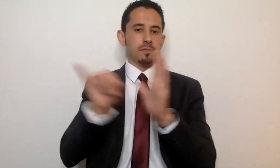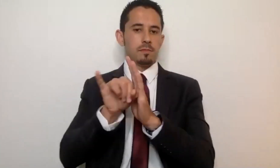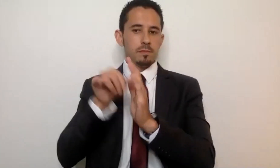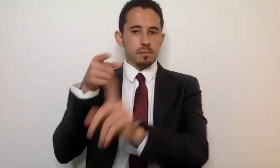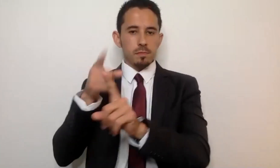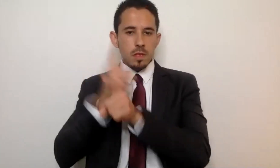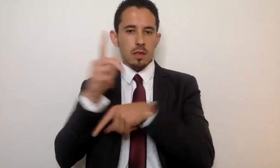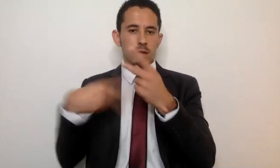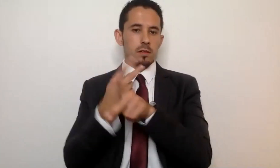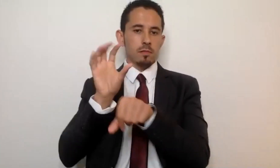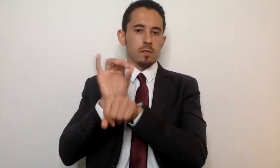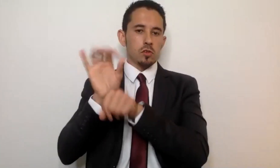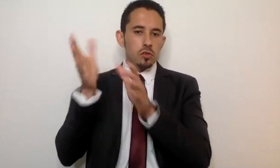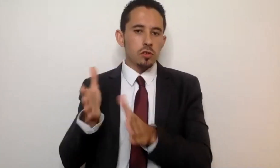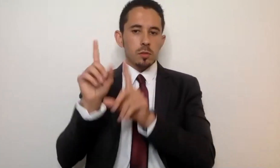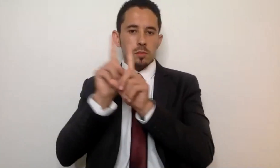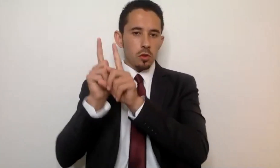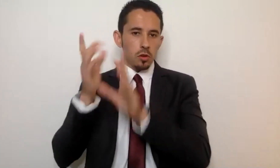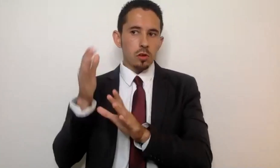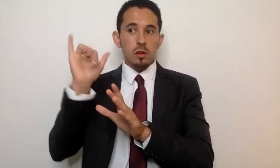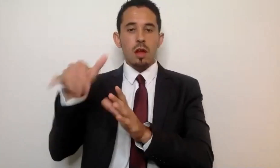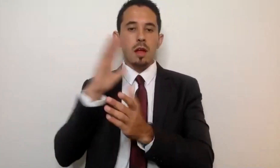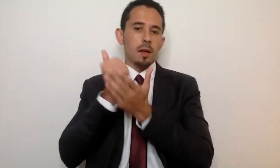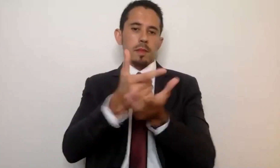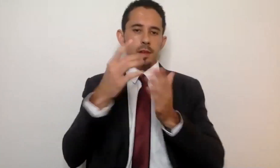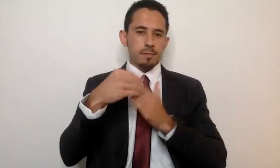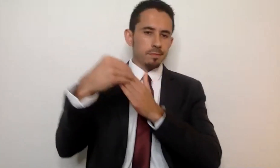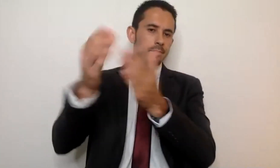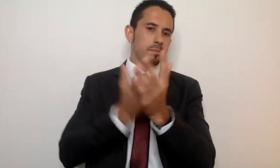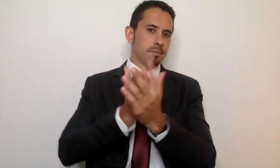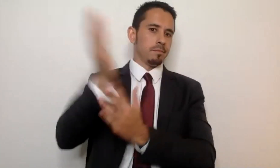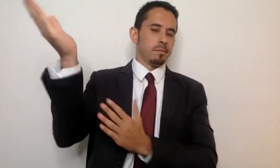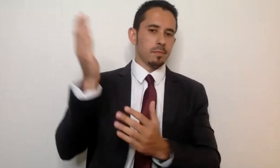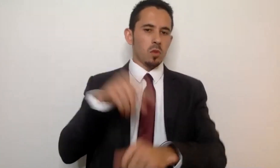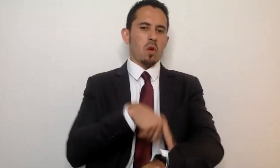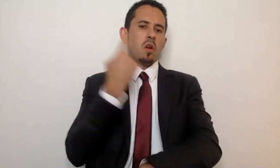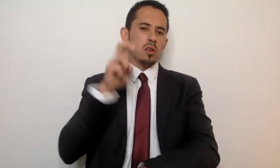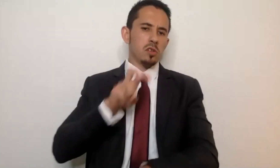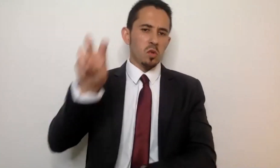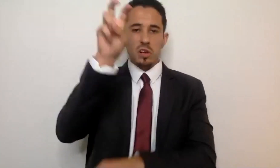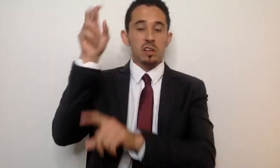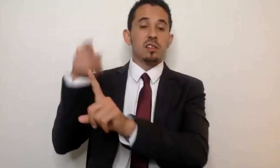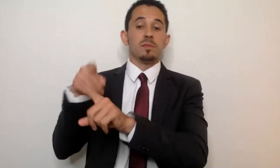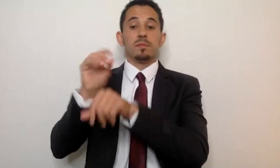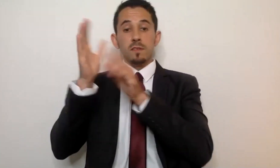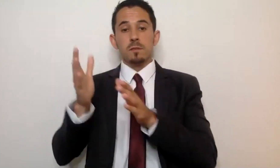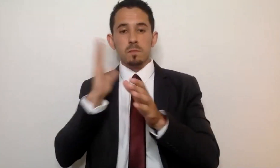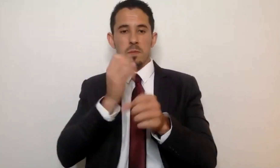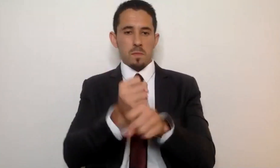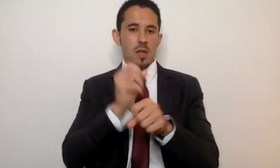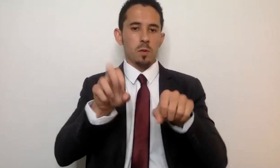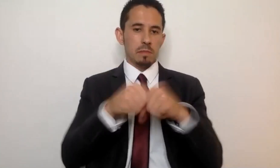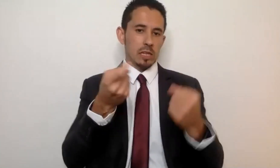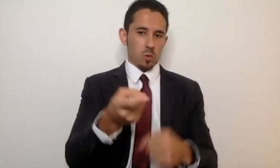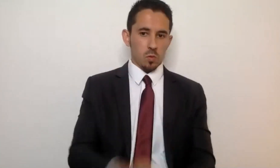The importance of having that skill to identify the right kind of advisor and mentor will help guide you through that long journey that